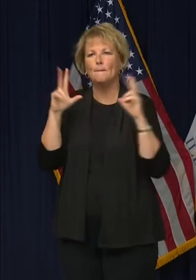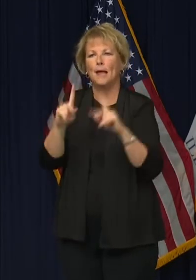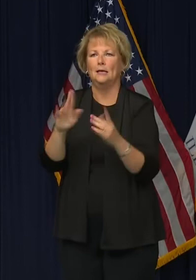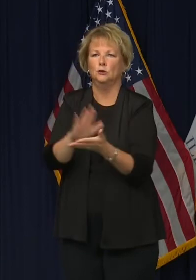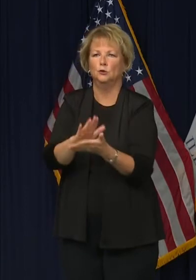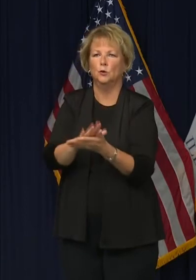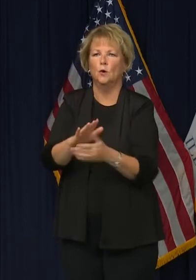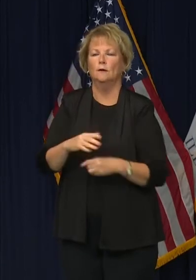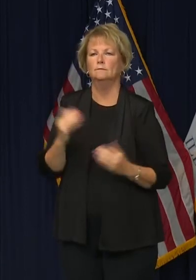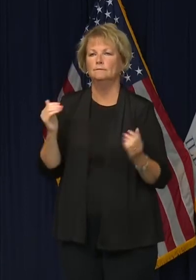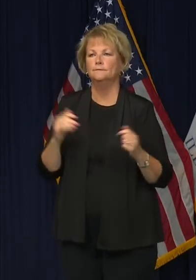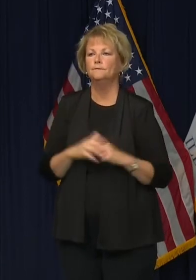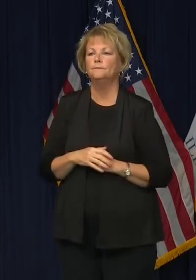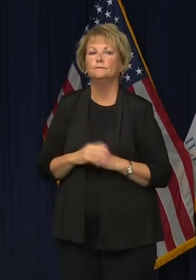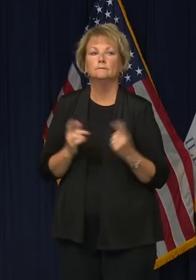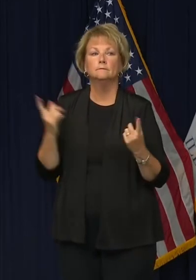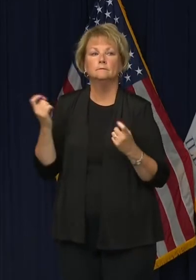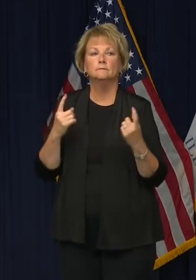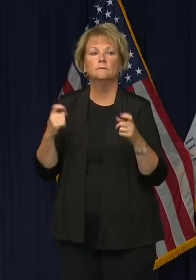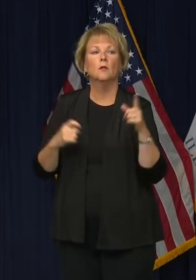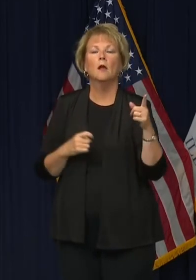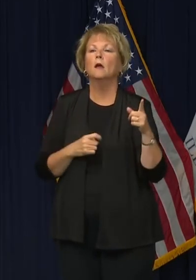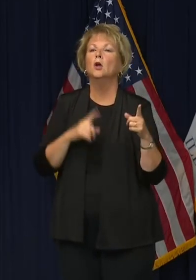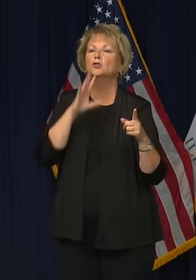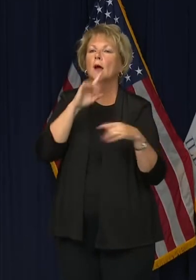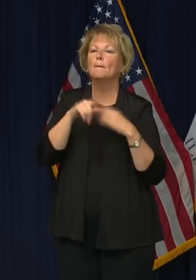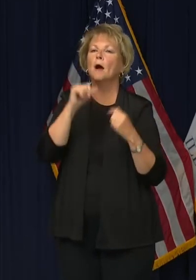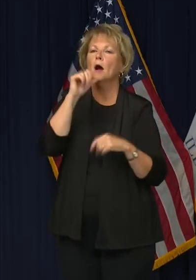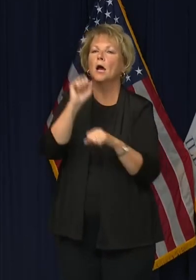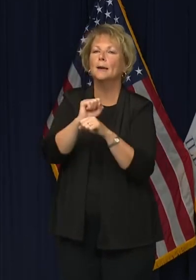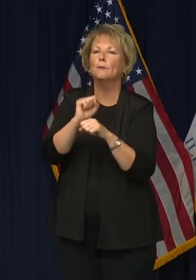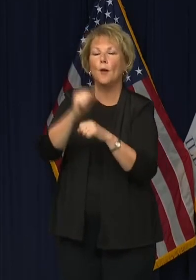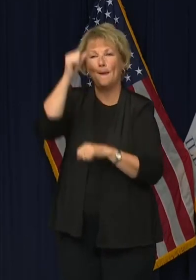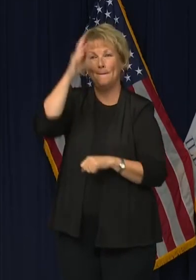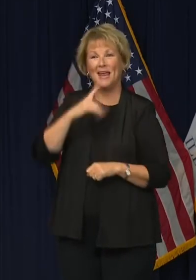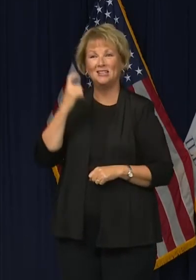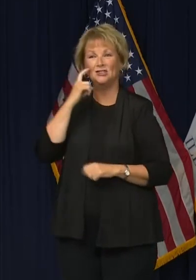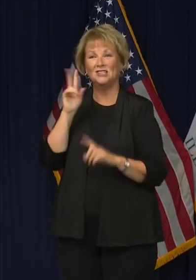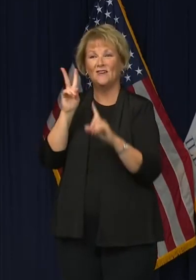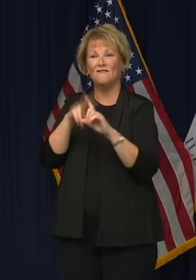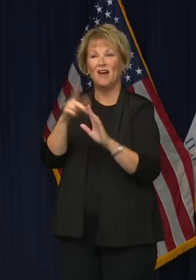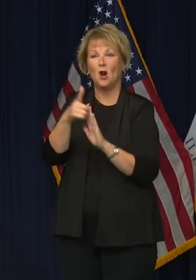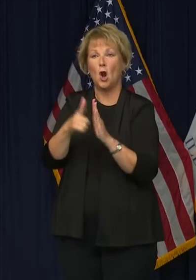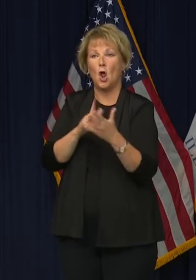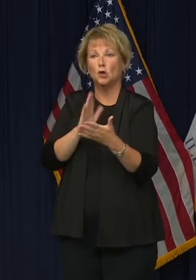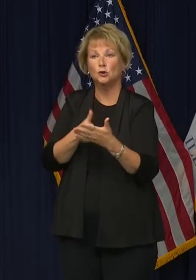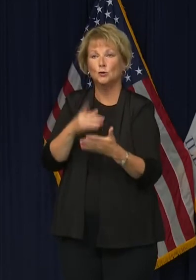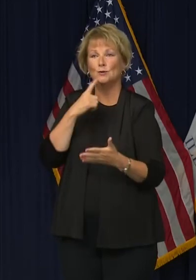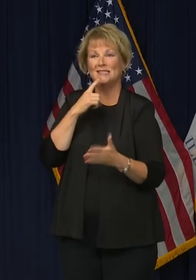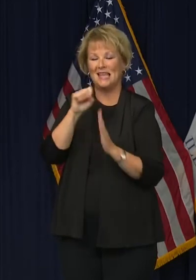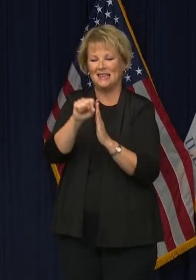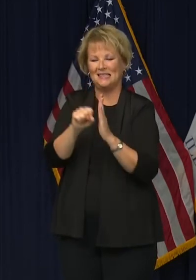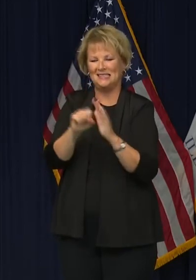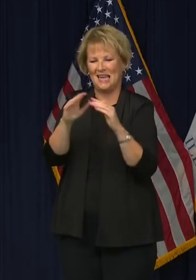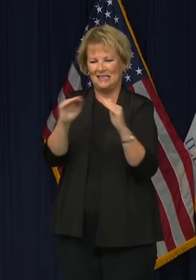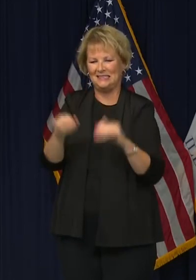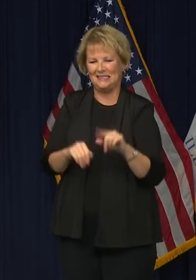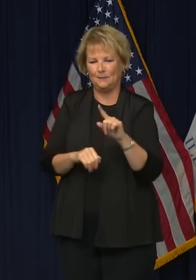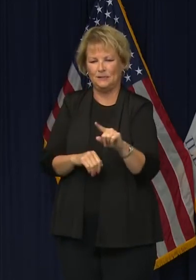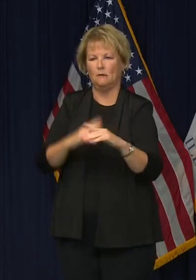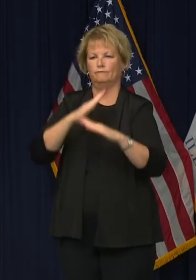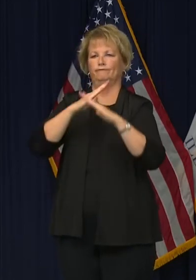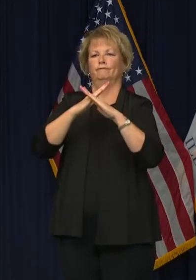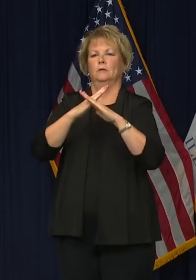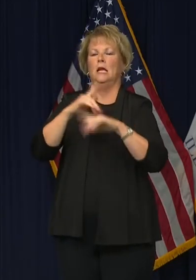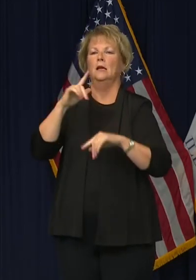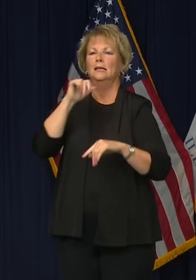school. Question on unemployment. Man just filed a lawsuit claiming that a glitch within the state system prevented him from getting